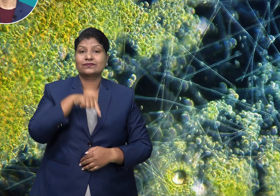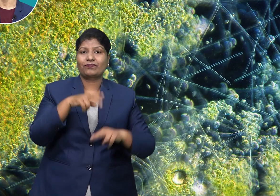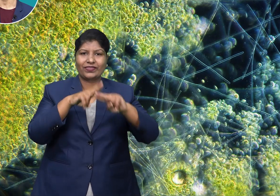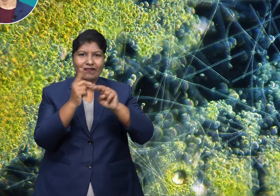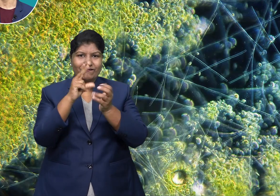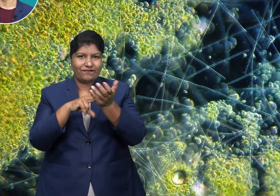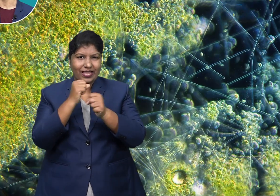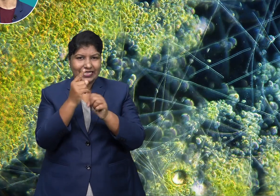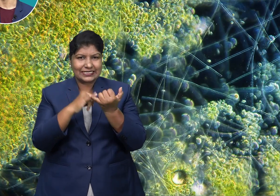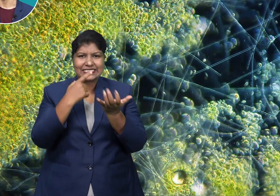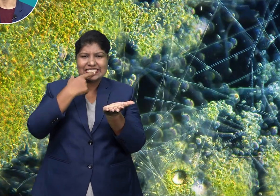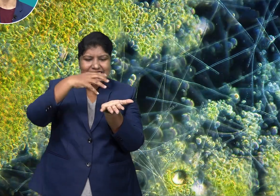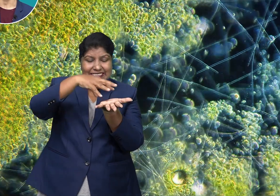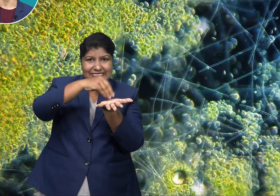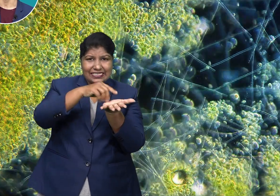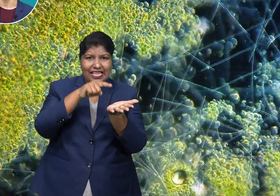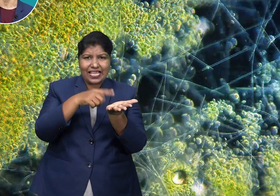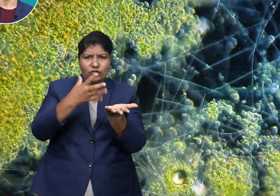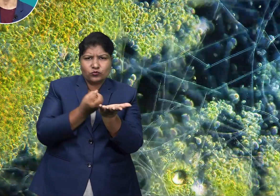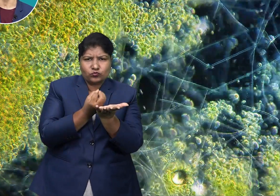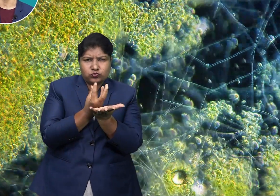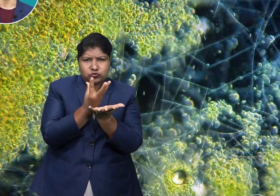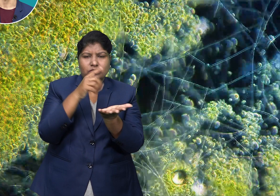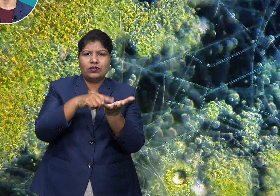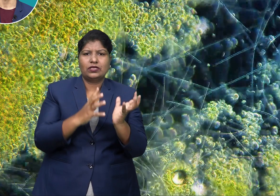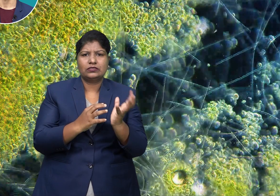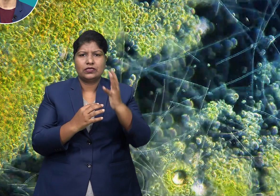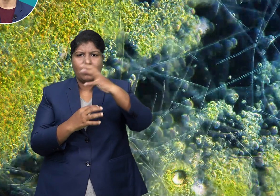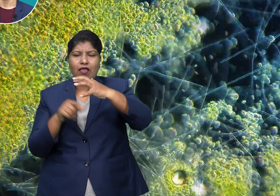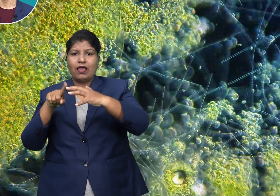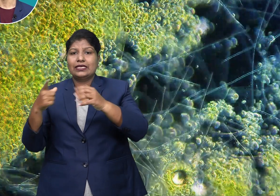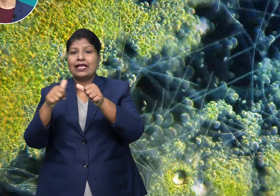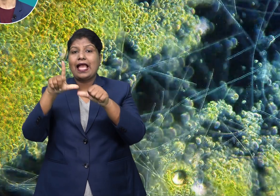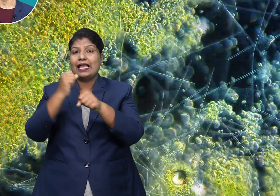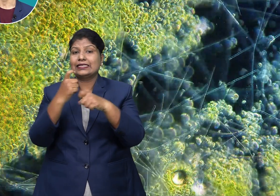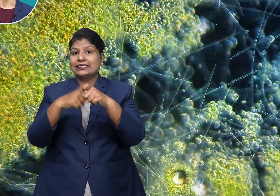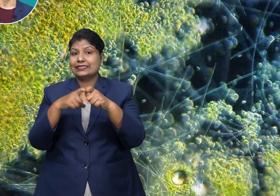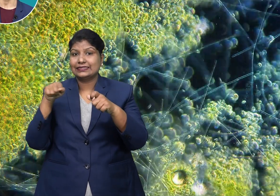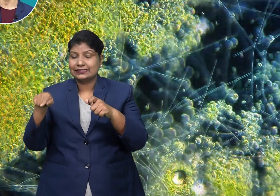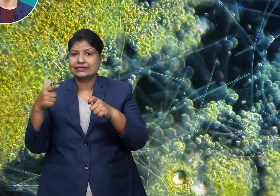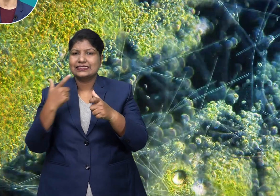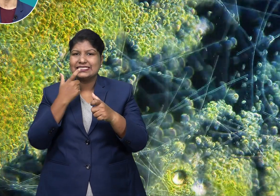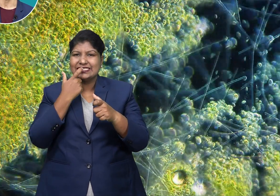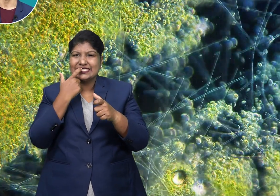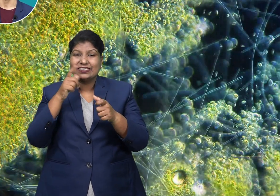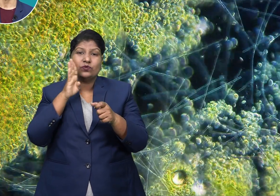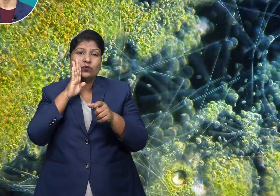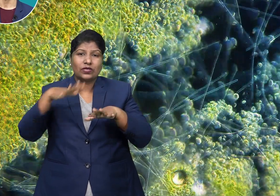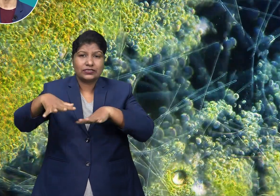The fungus colony attacks an algal colony where most of the algal